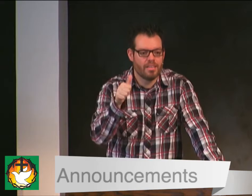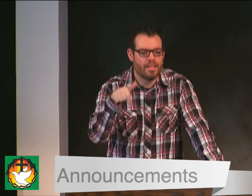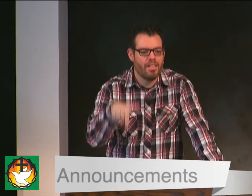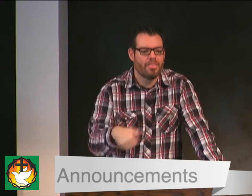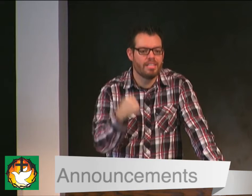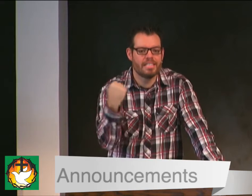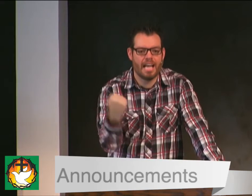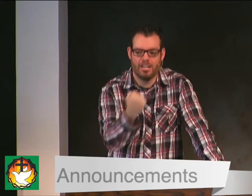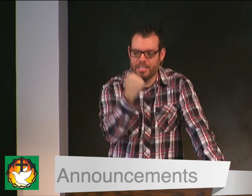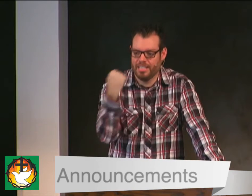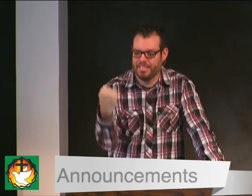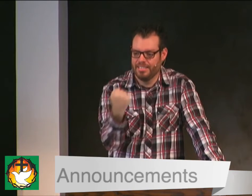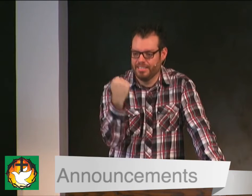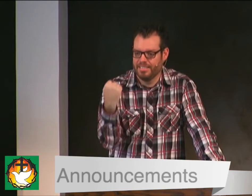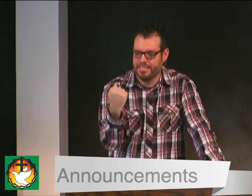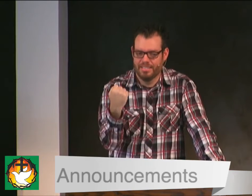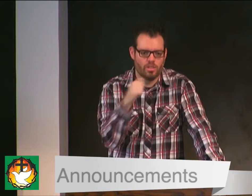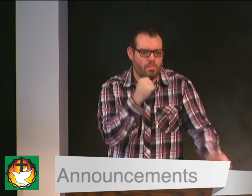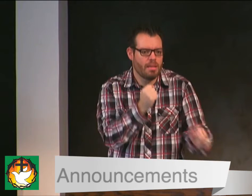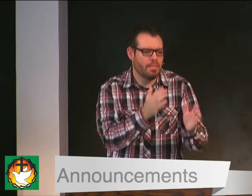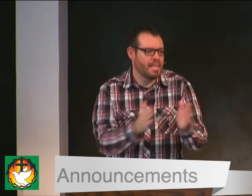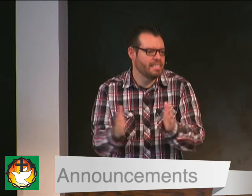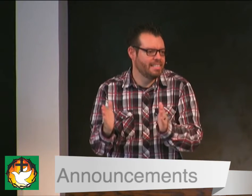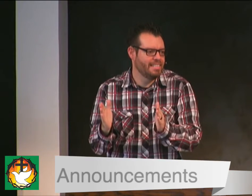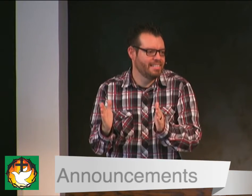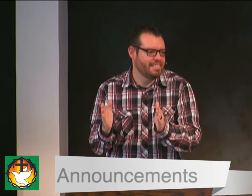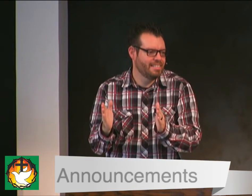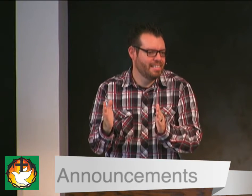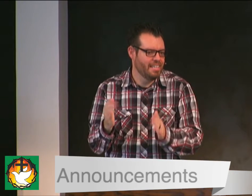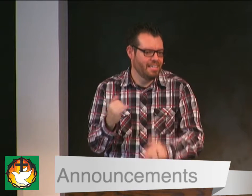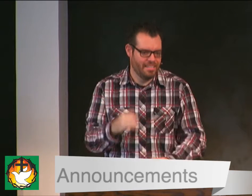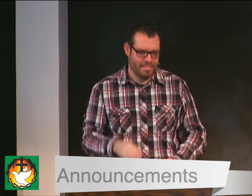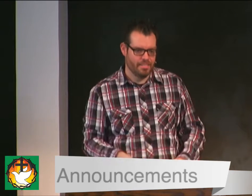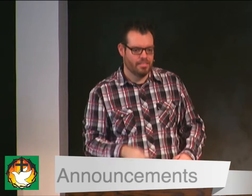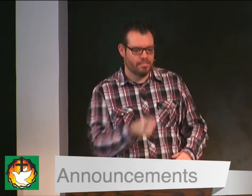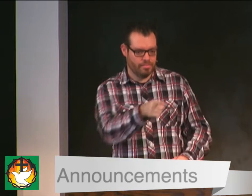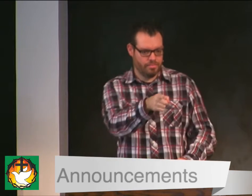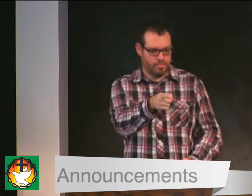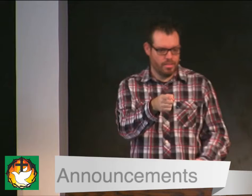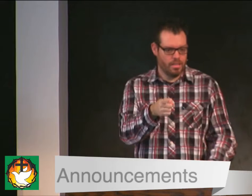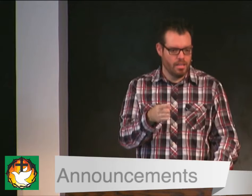June 10th, this Saturday. So don't make plans.